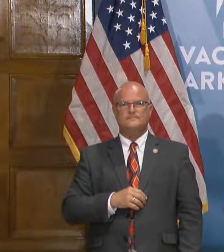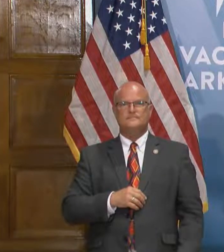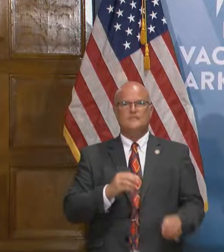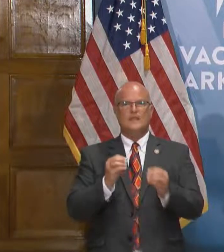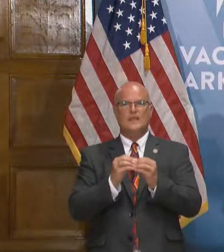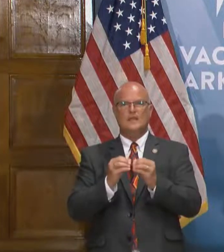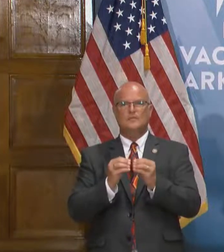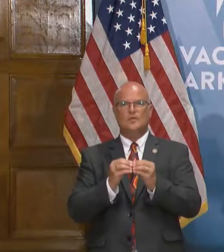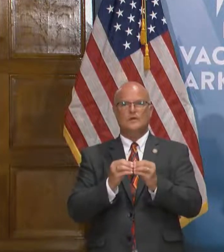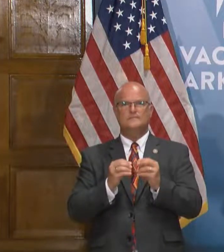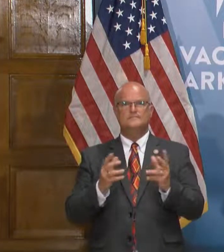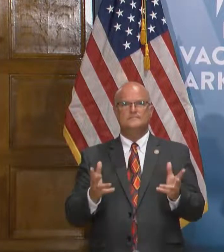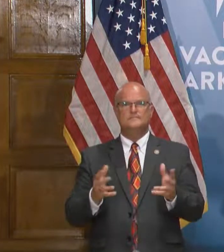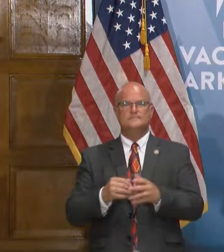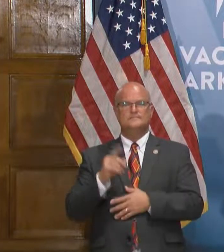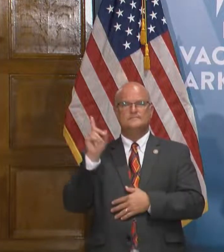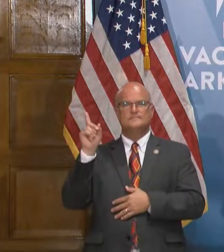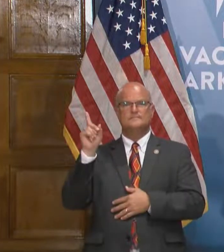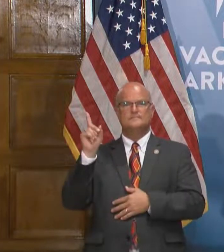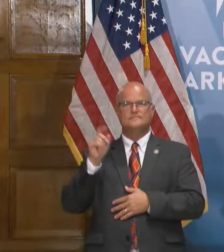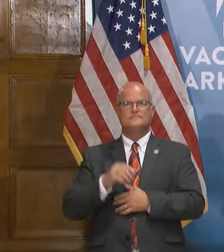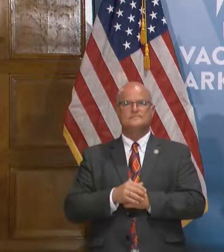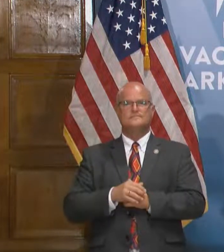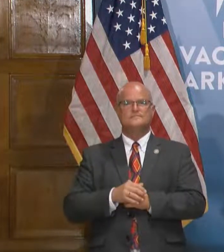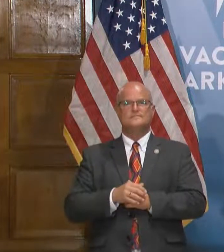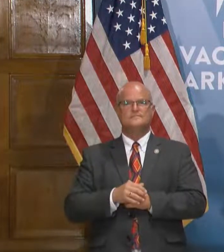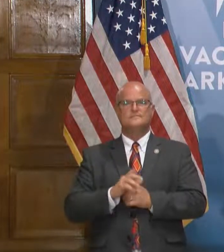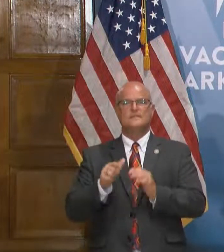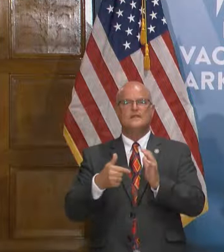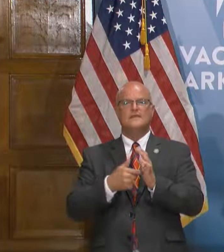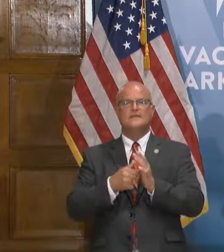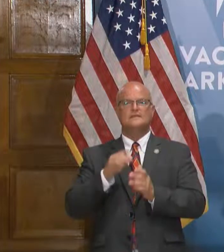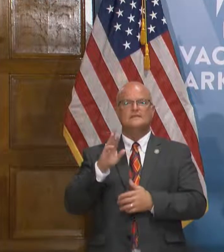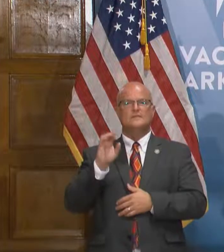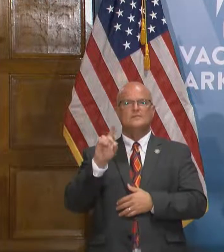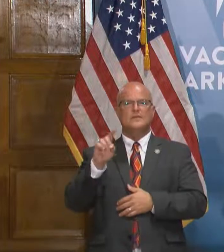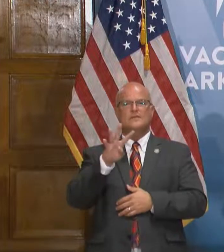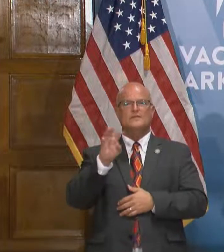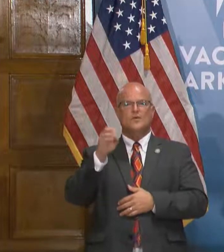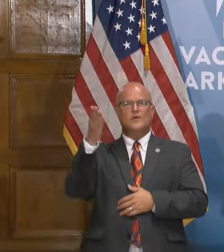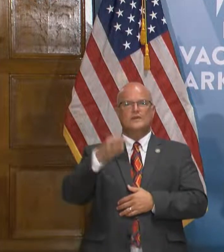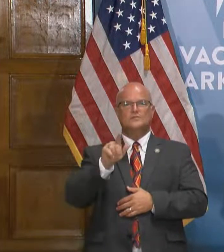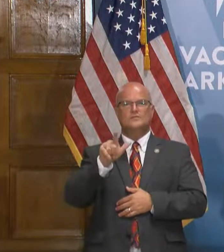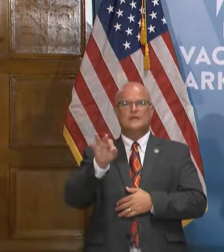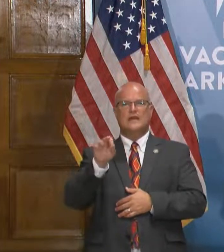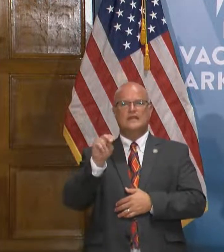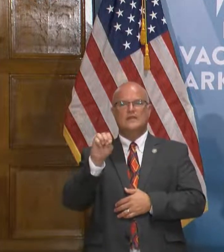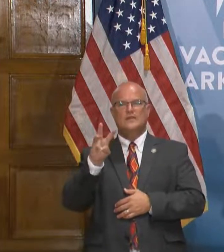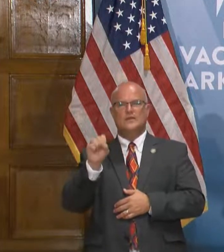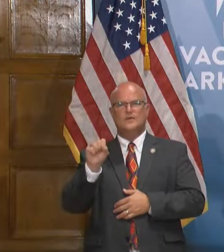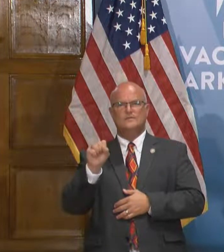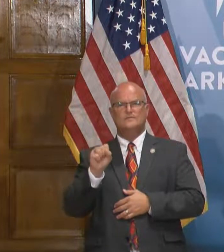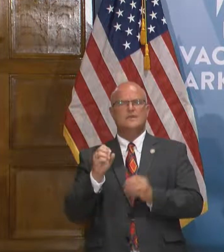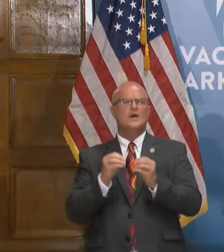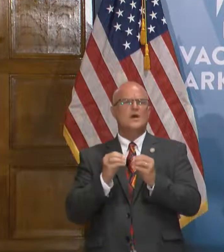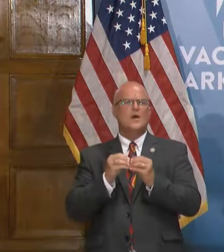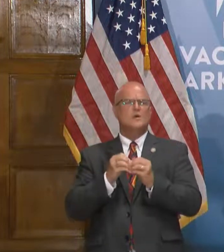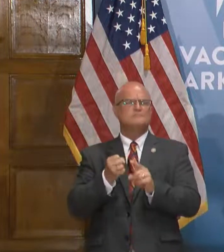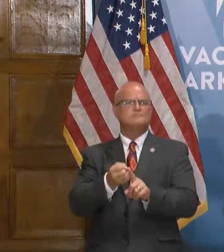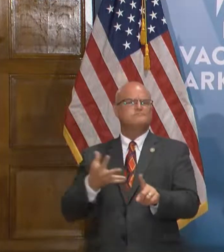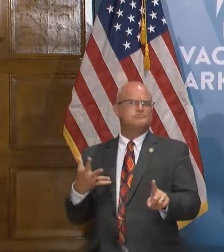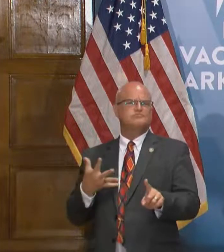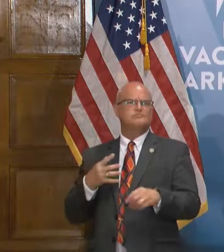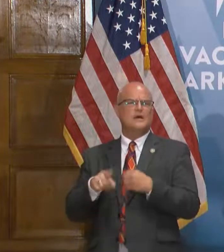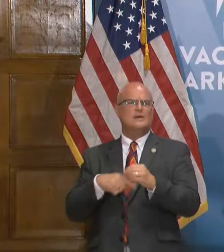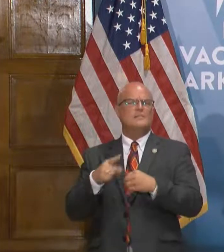Anything else? Governor, Yes. this is Brandon Evans with 4029 News. I wanted to see if we could get some more details